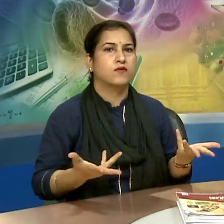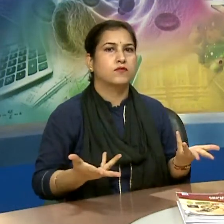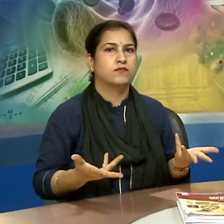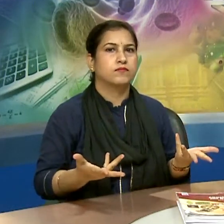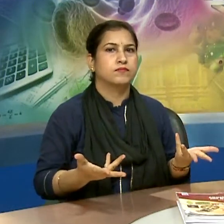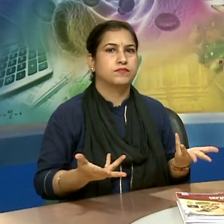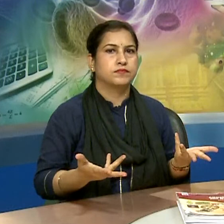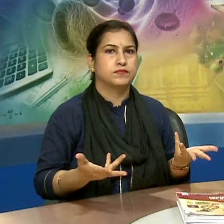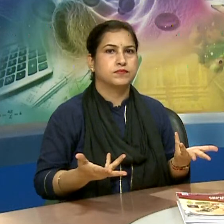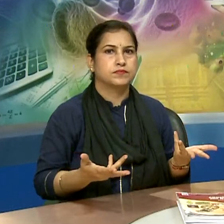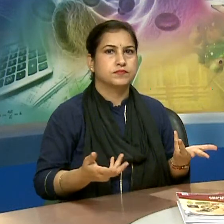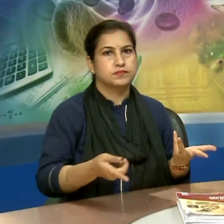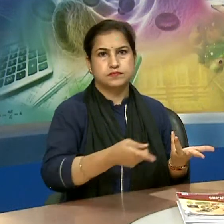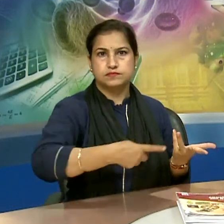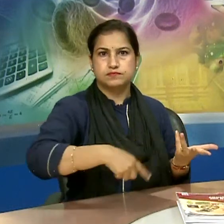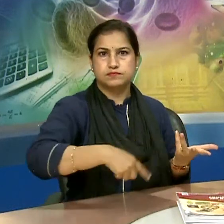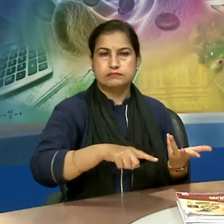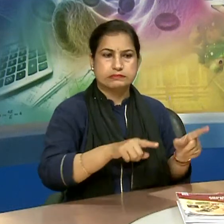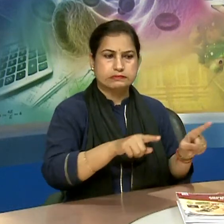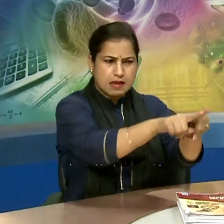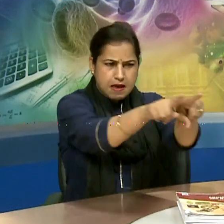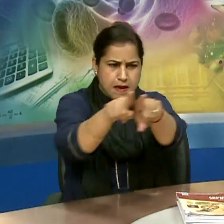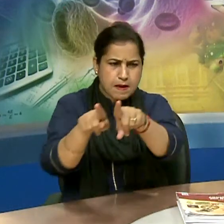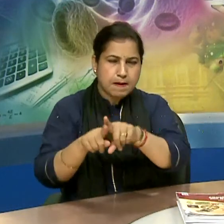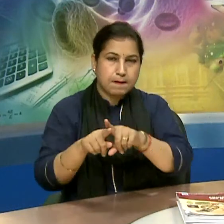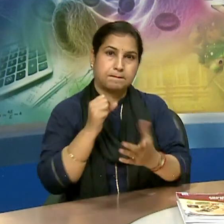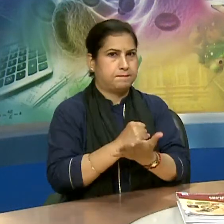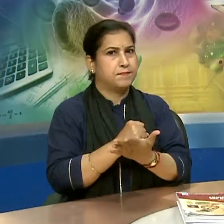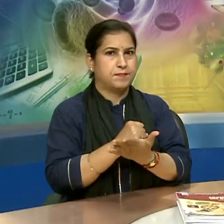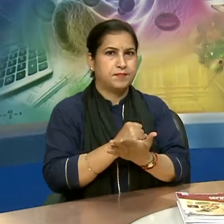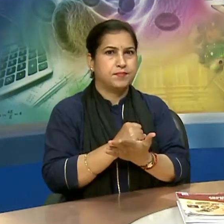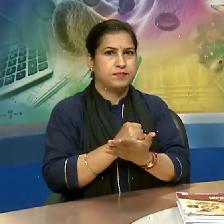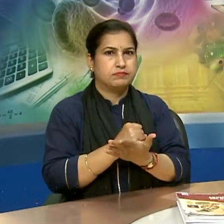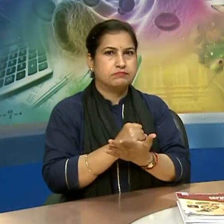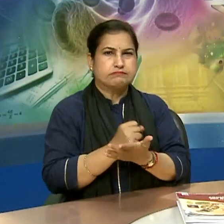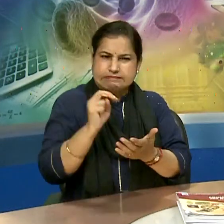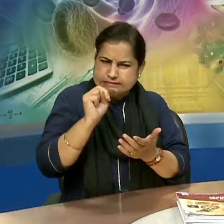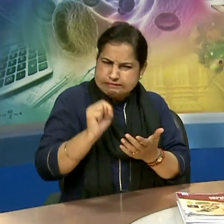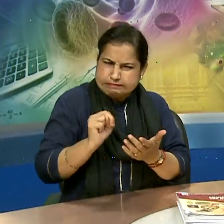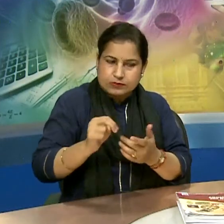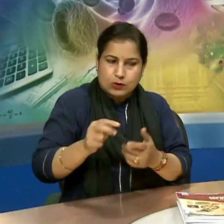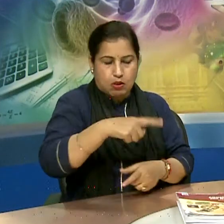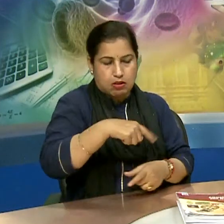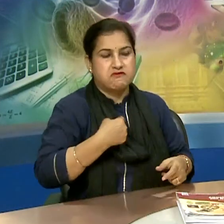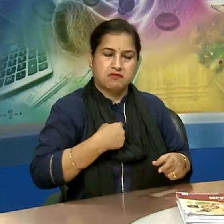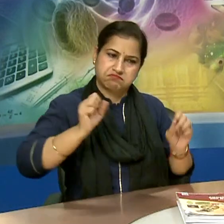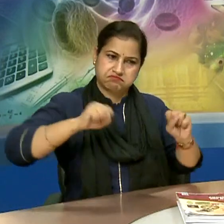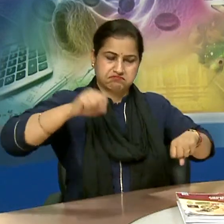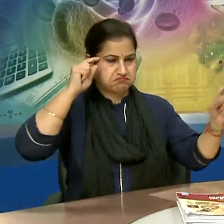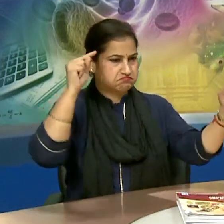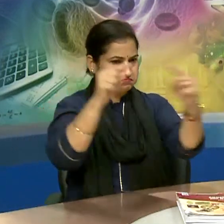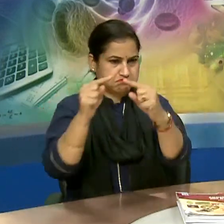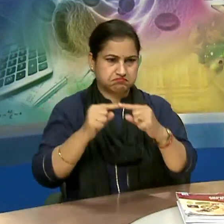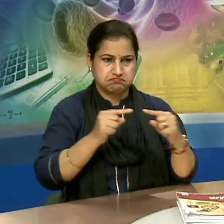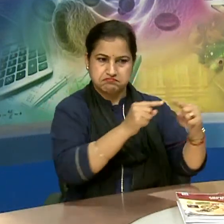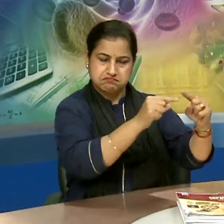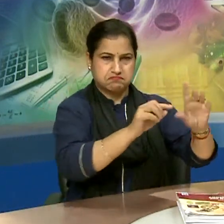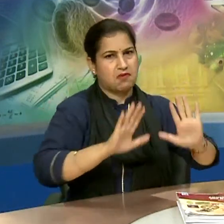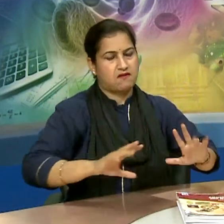the limitations of body parts, as